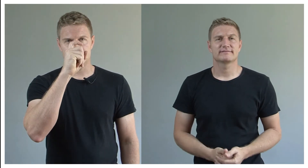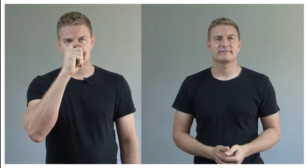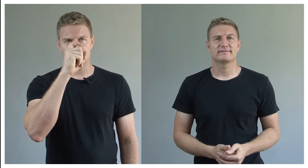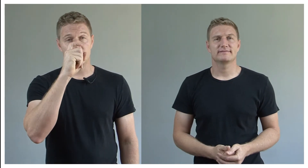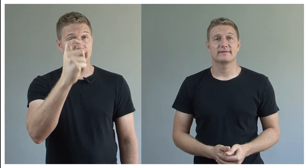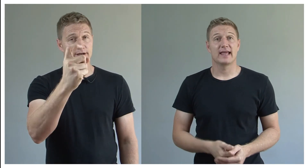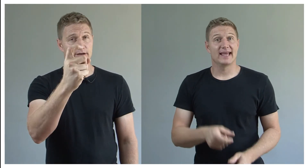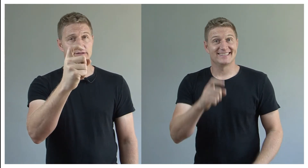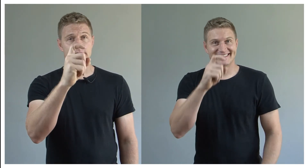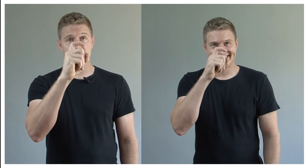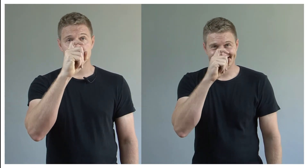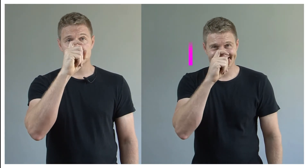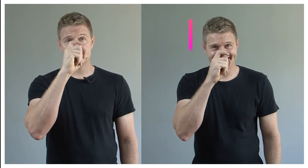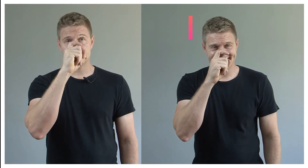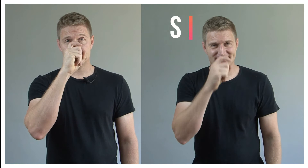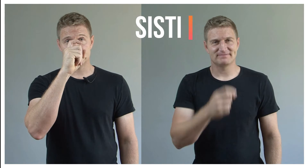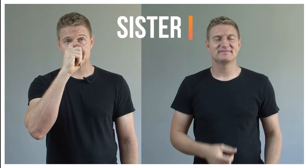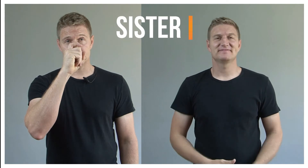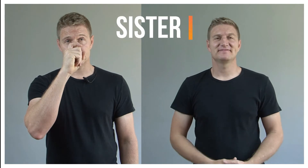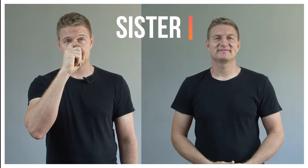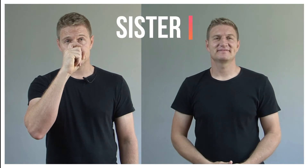Sister, on the nose, sister.